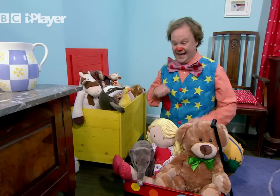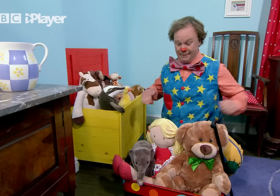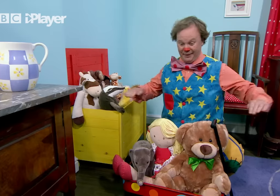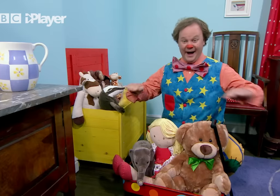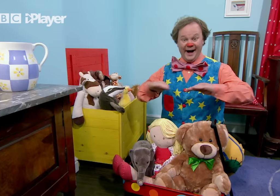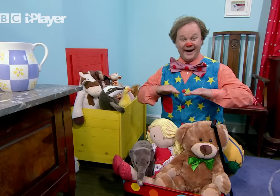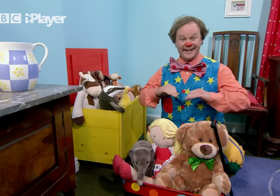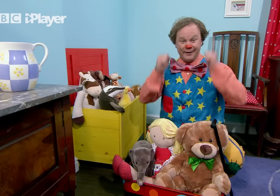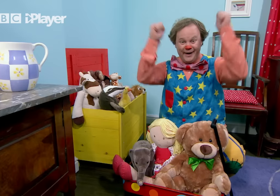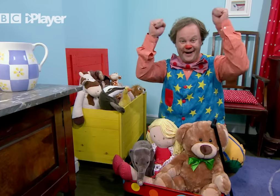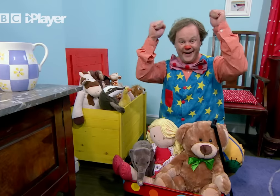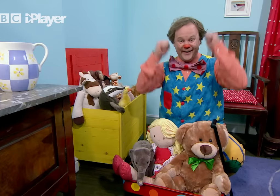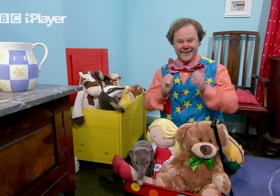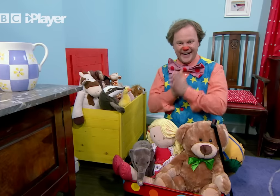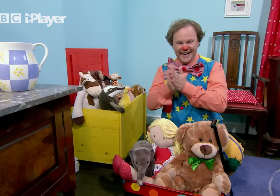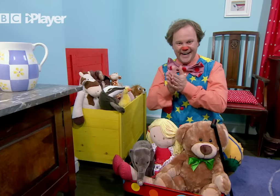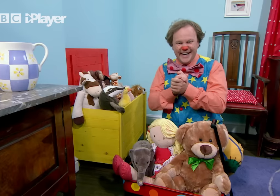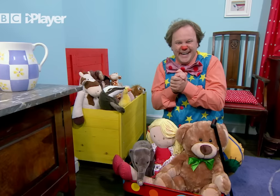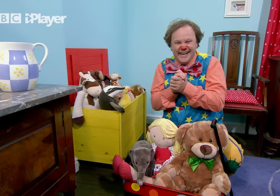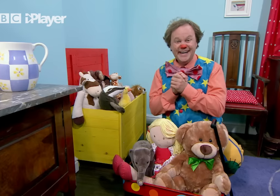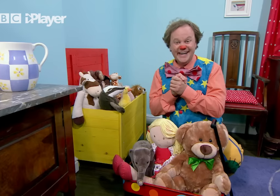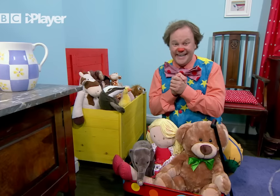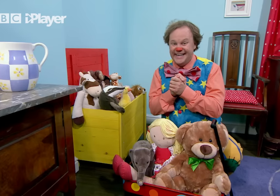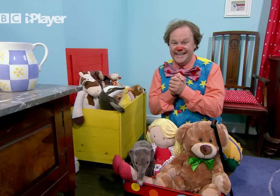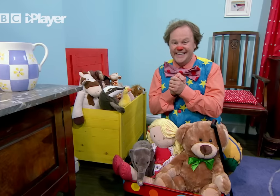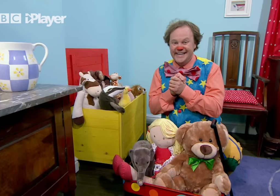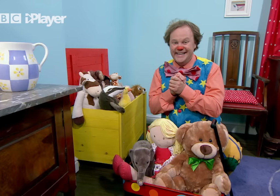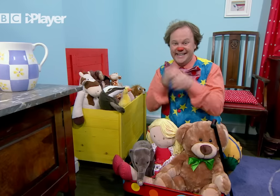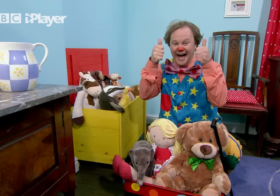the park! Woo-hoo! A picnic in the park? That sounds fun!